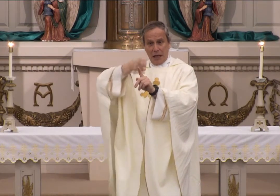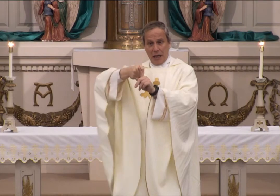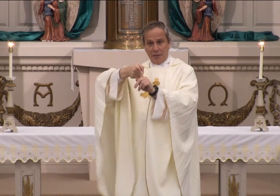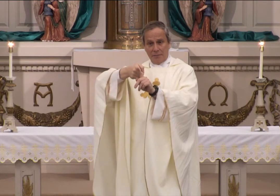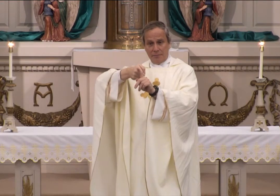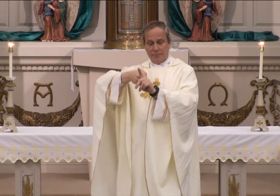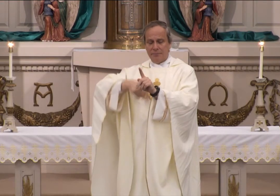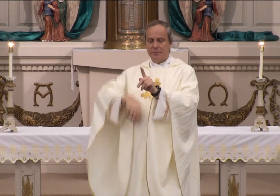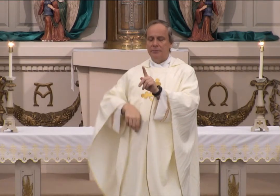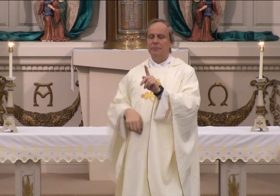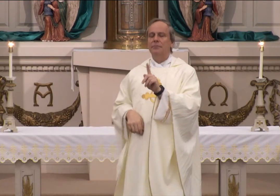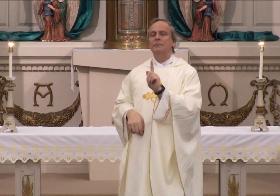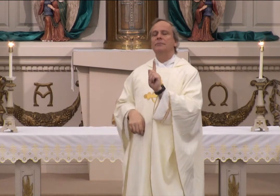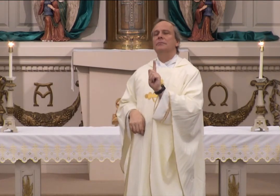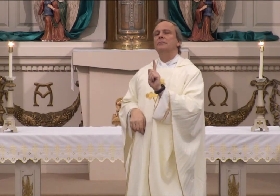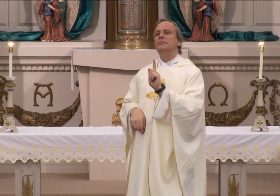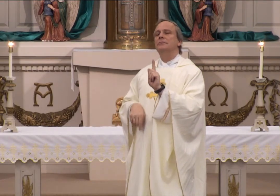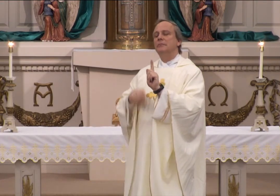And he was a God.